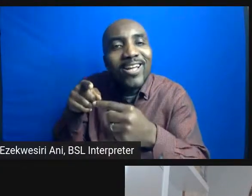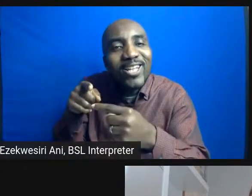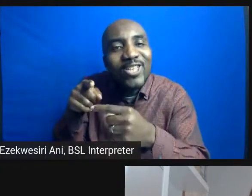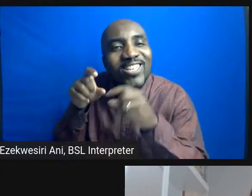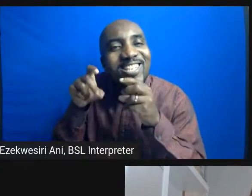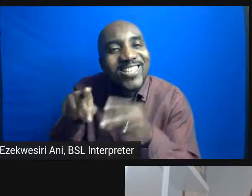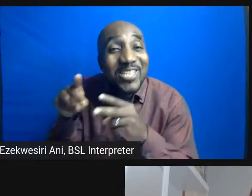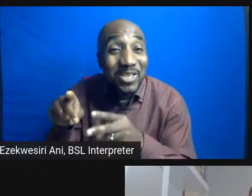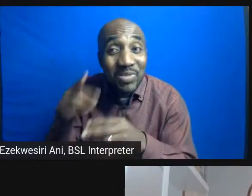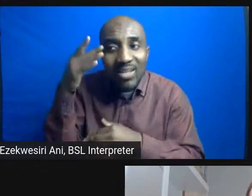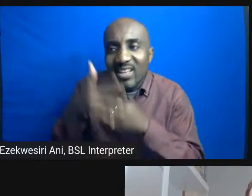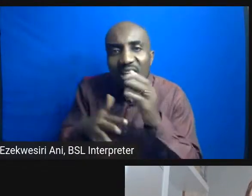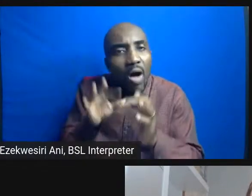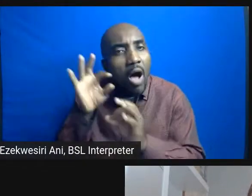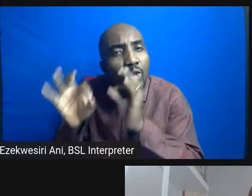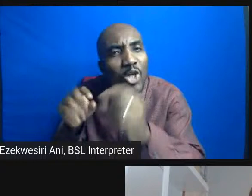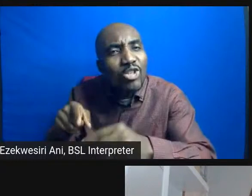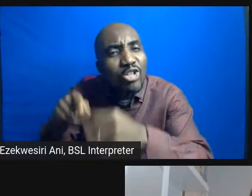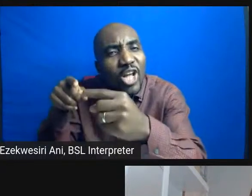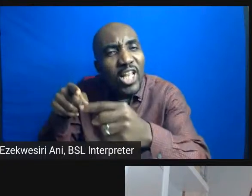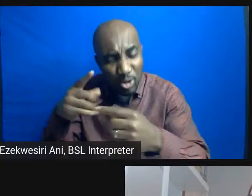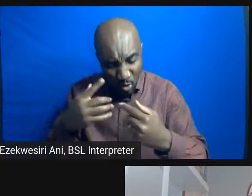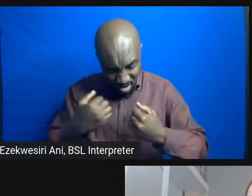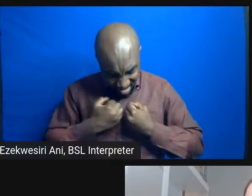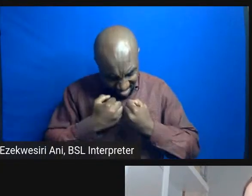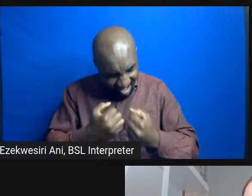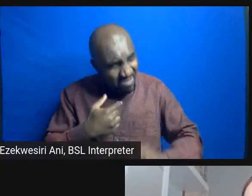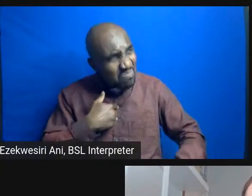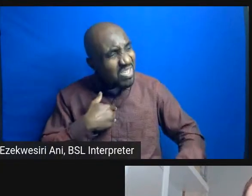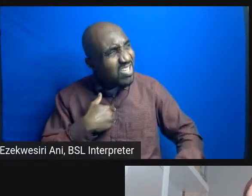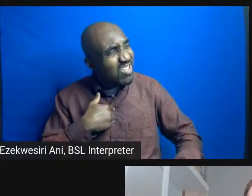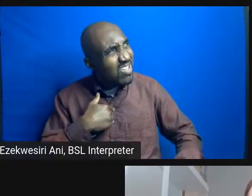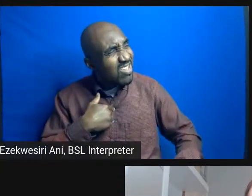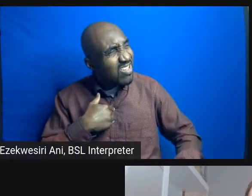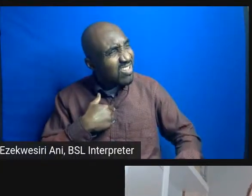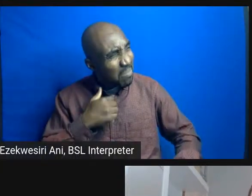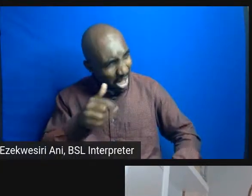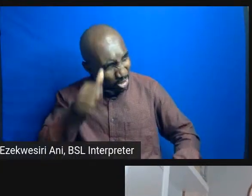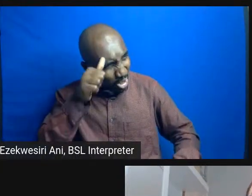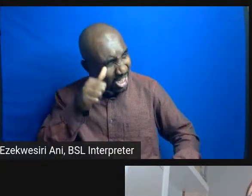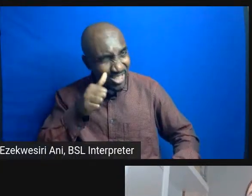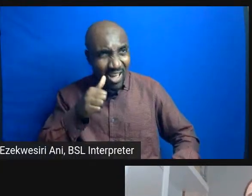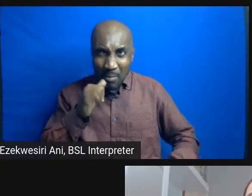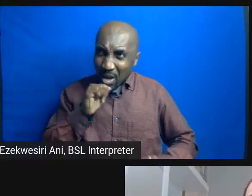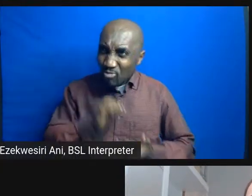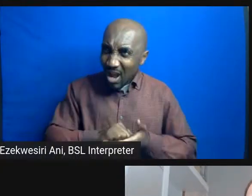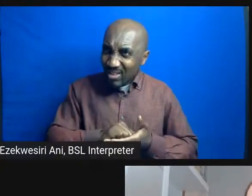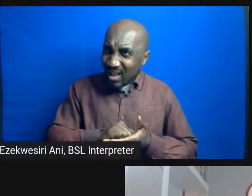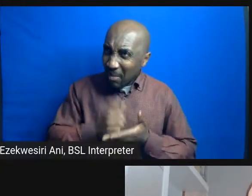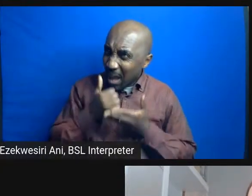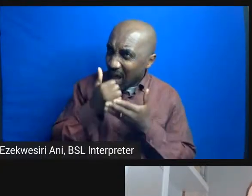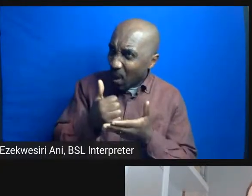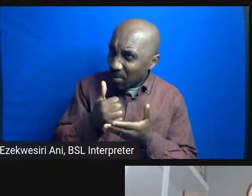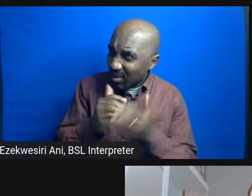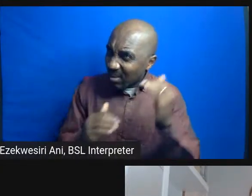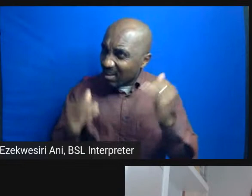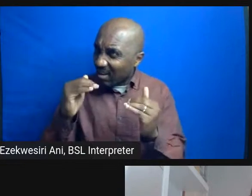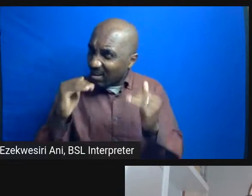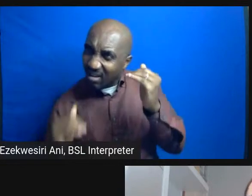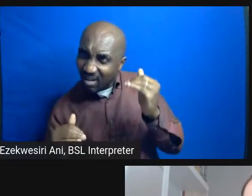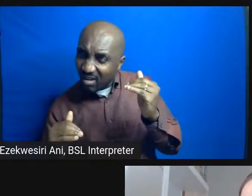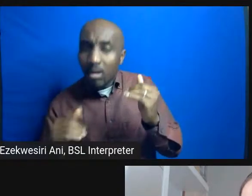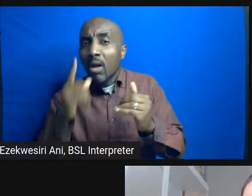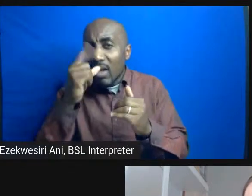ask questions, to question themselves and their sure knowledge. So can you speak more about